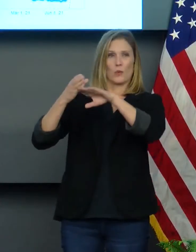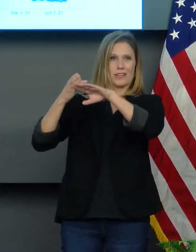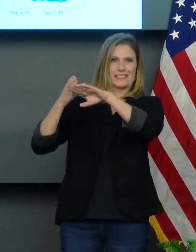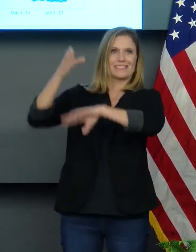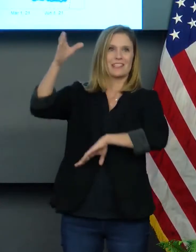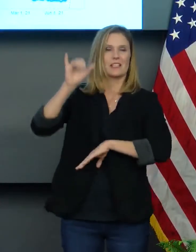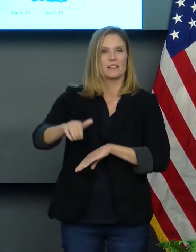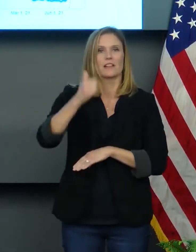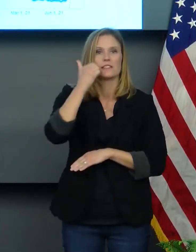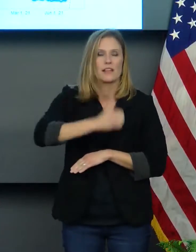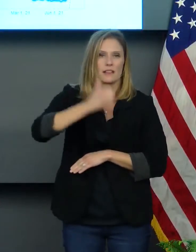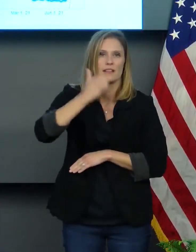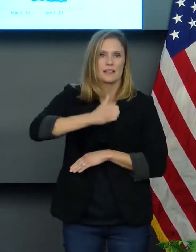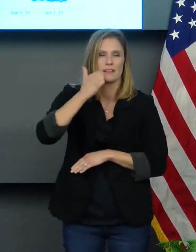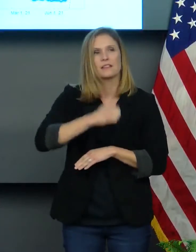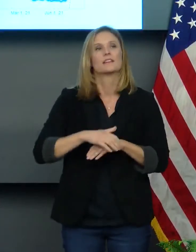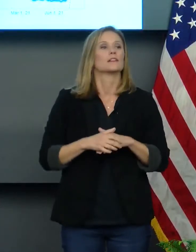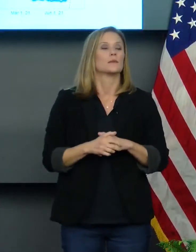daily basis.